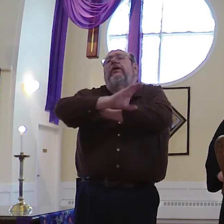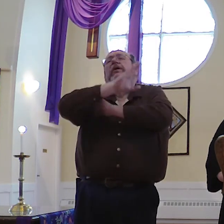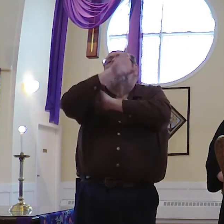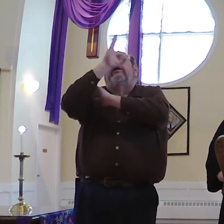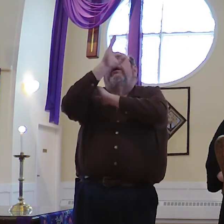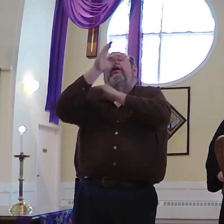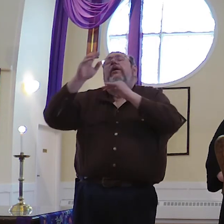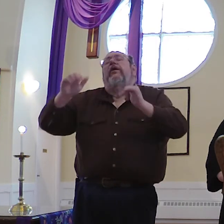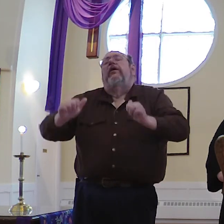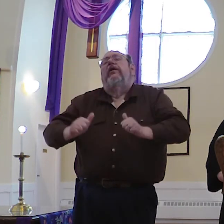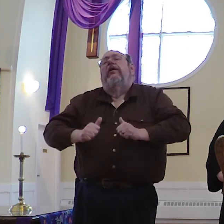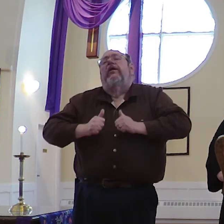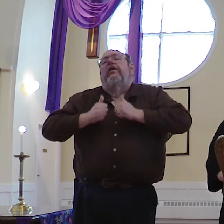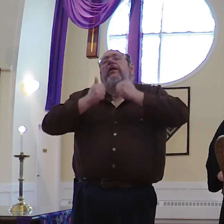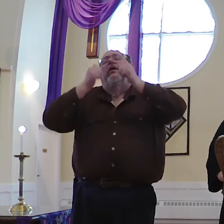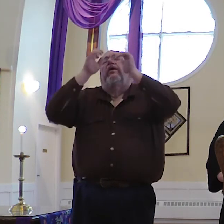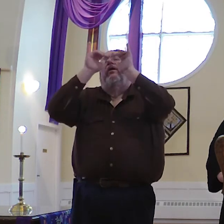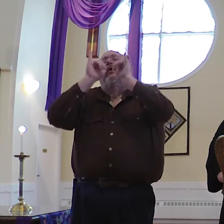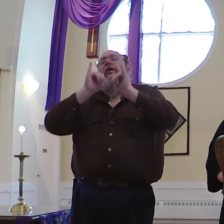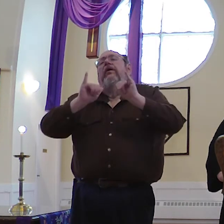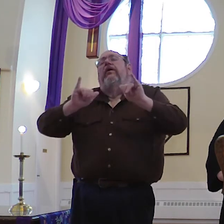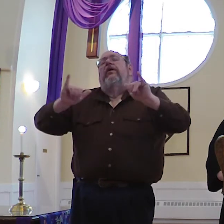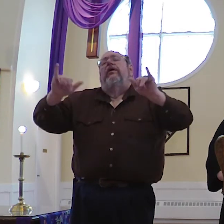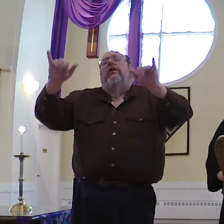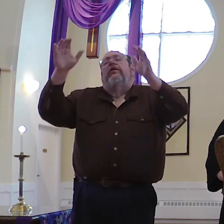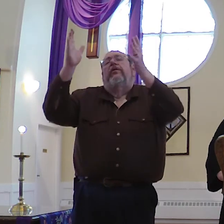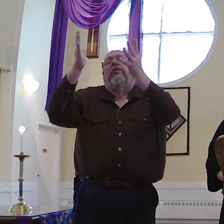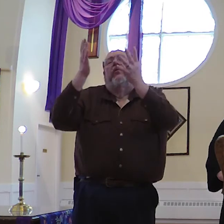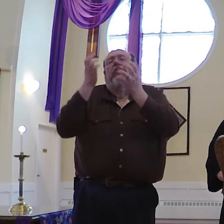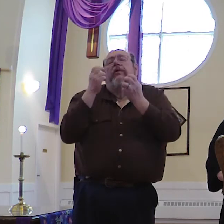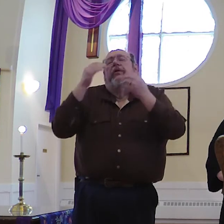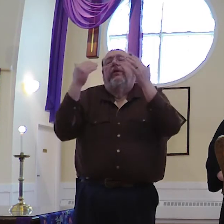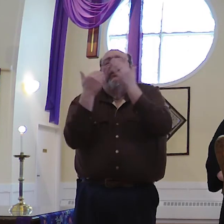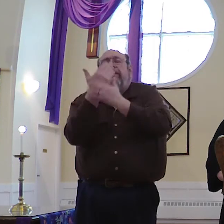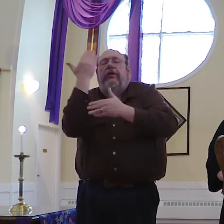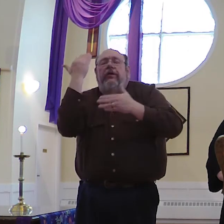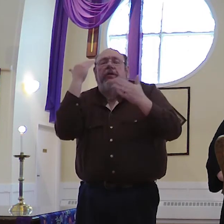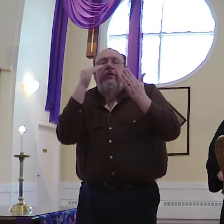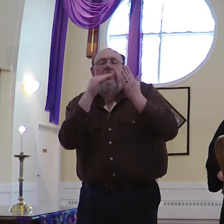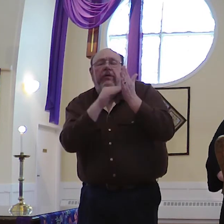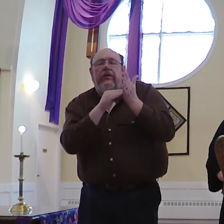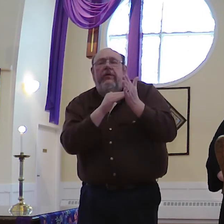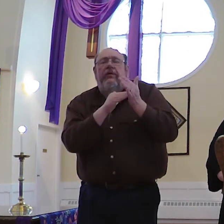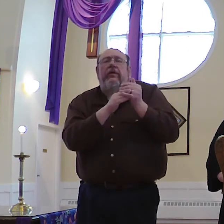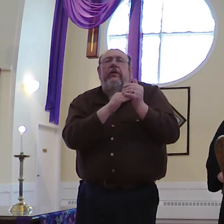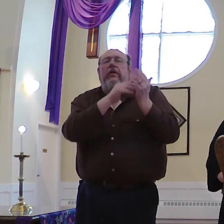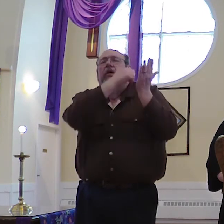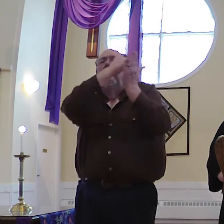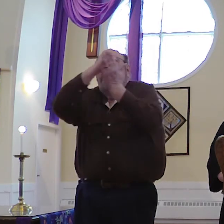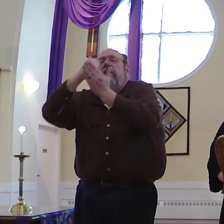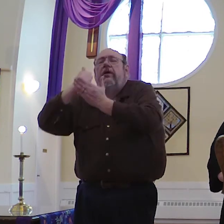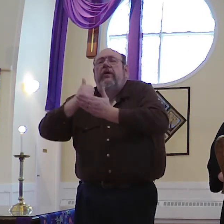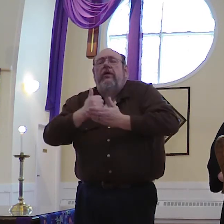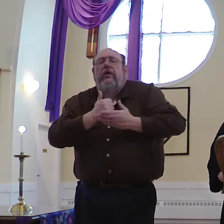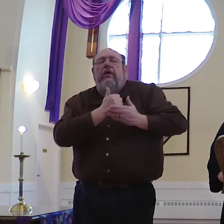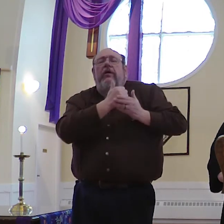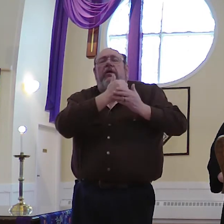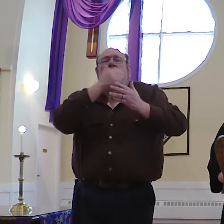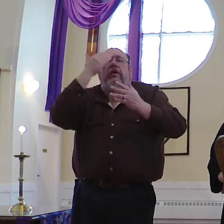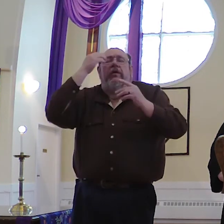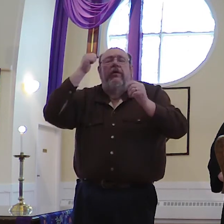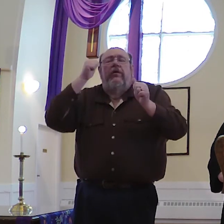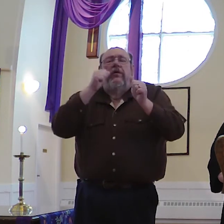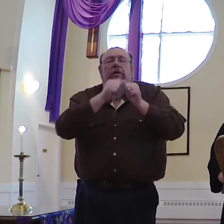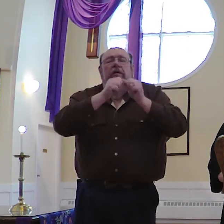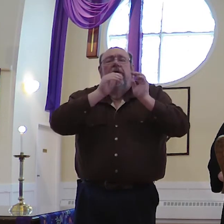are measured, found wanting, and renewed. Help us to remember your gifts that we may praise you with